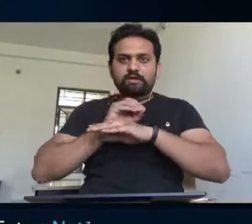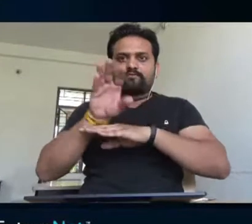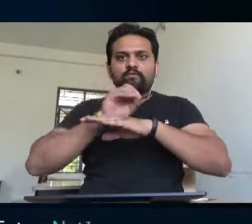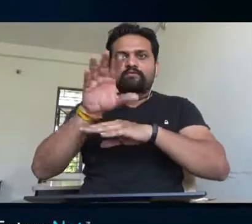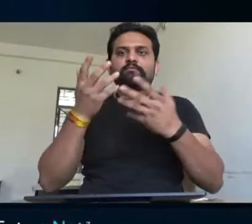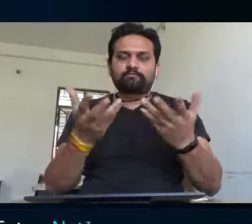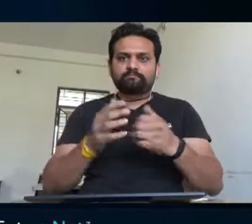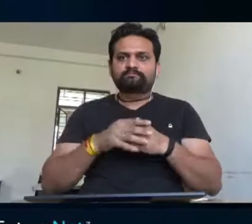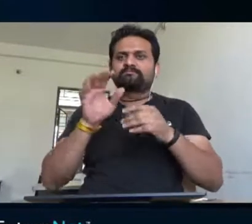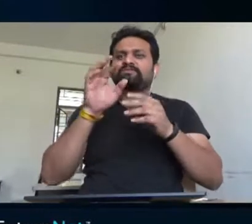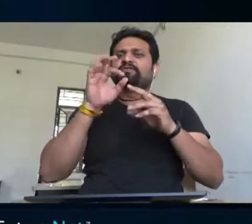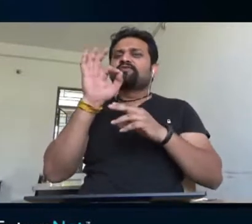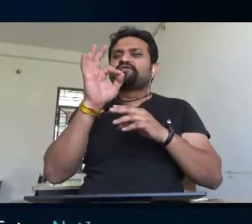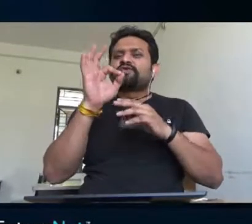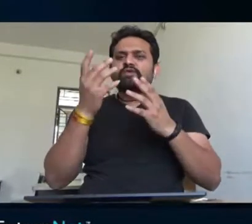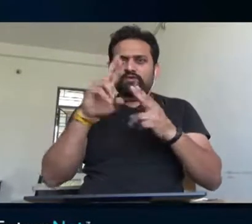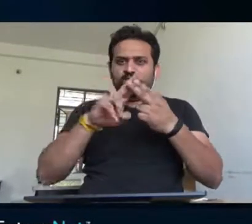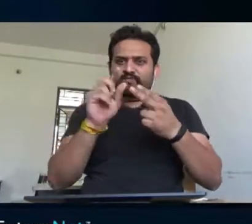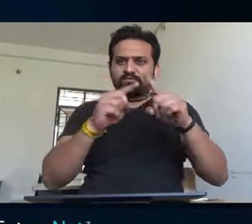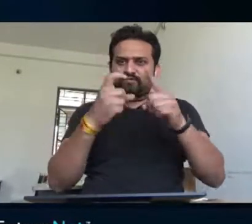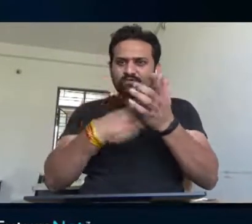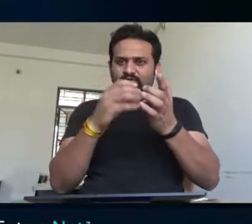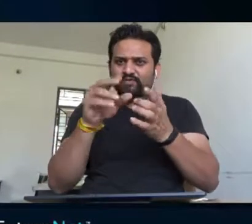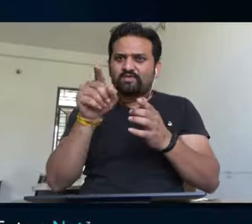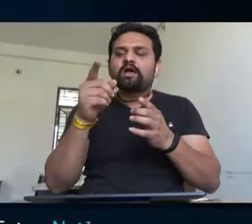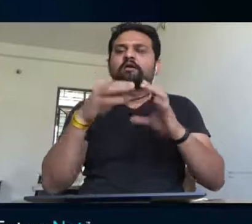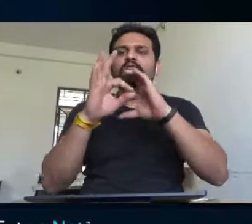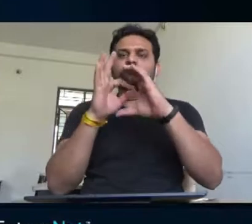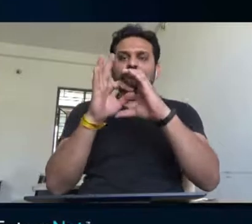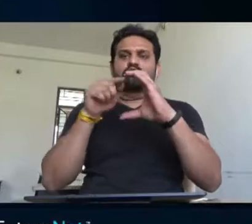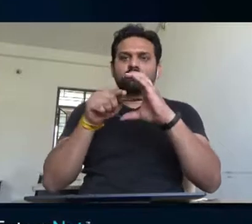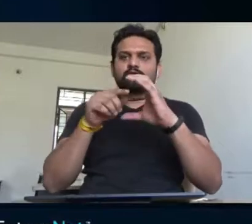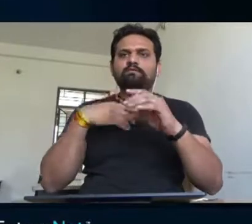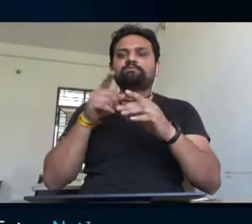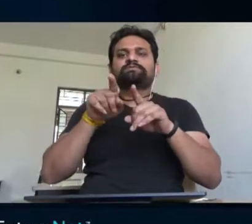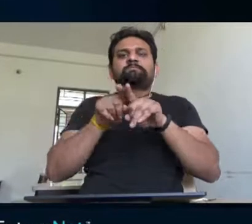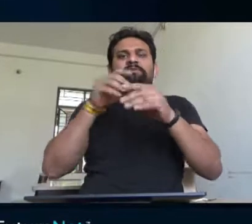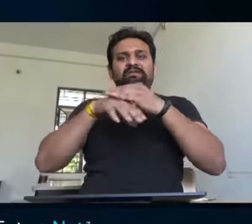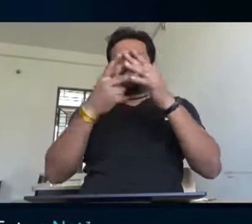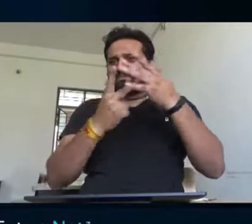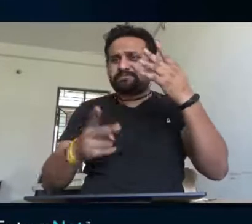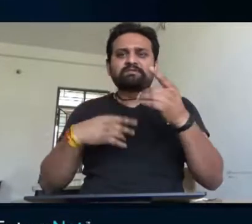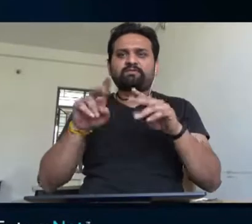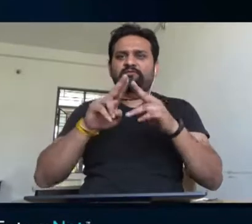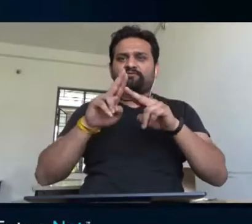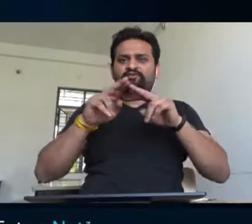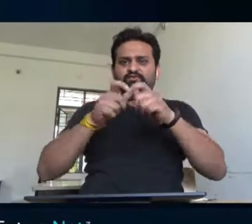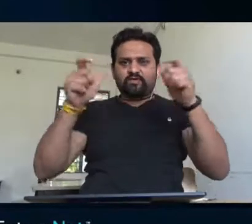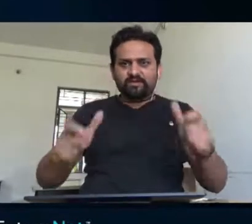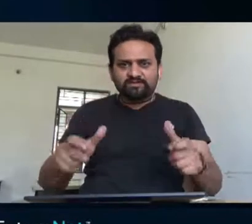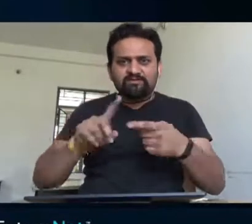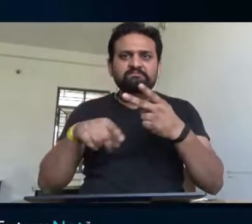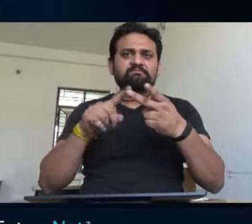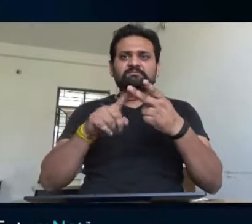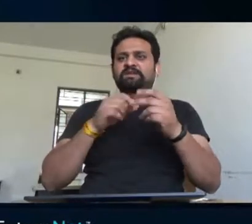Futuro, about the Futuro network, about the marketing plan, about Futuro Foundation, about the Futuro Sports,